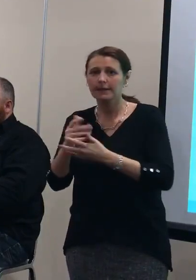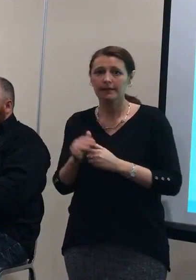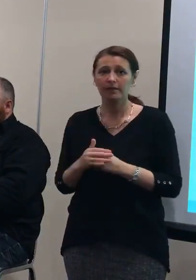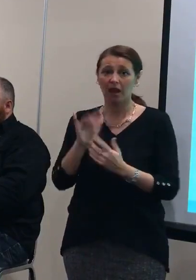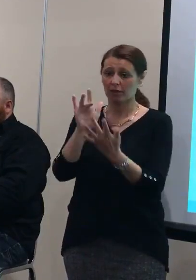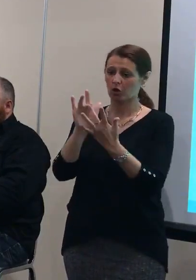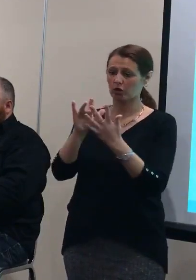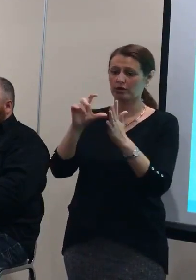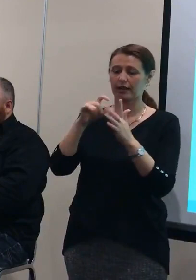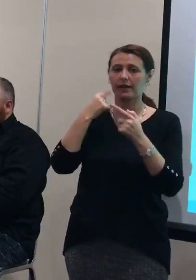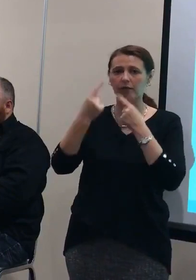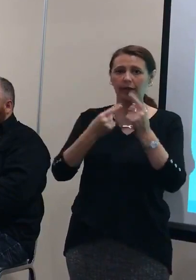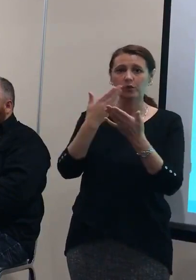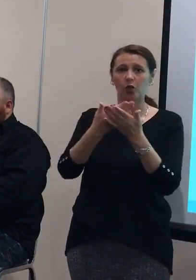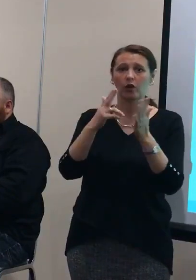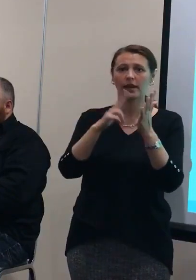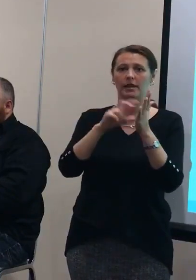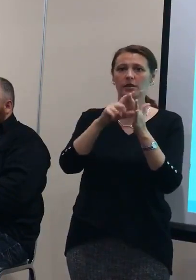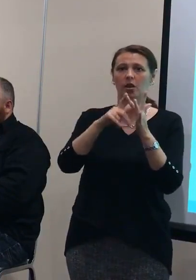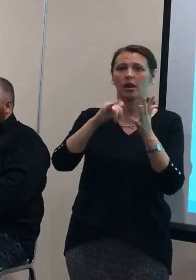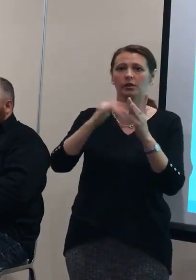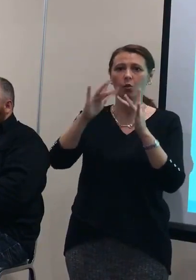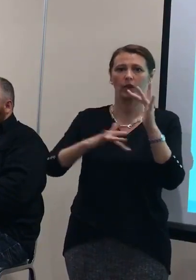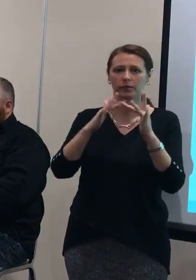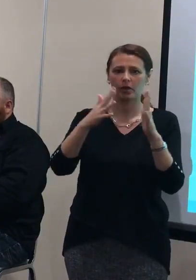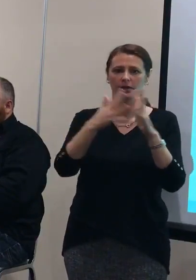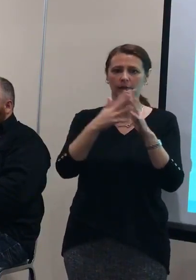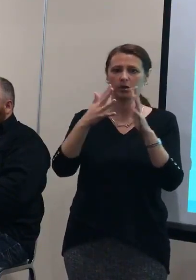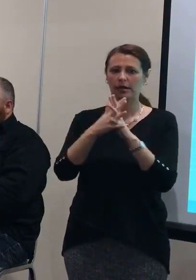their contact details are on the NDIS's website at